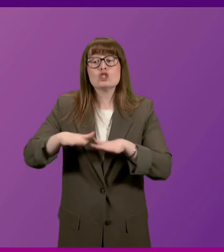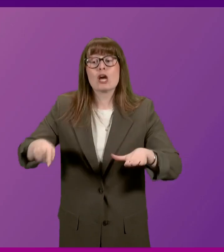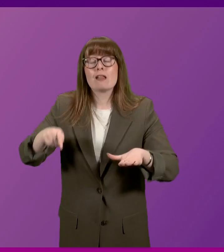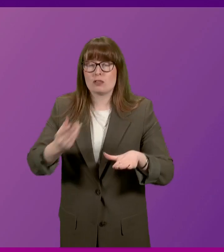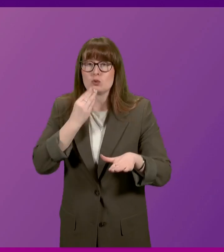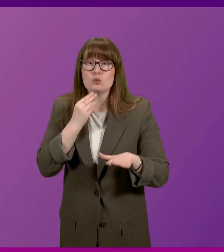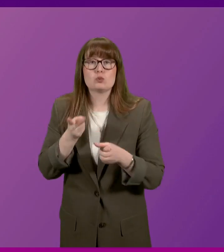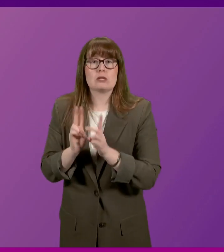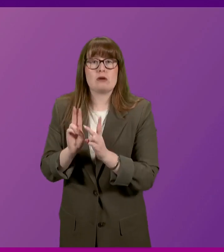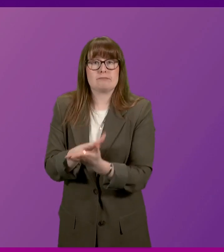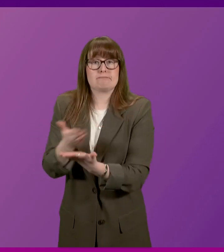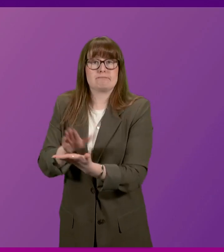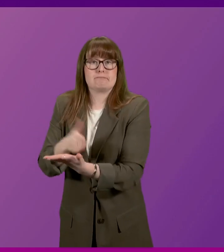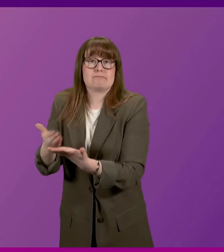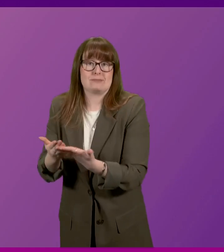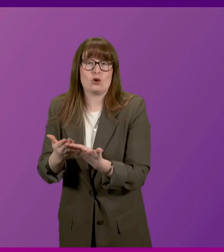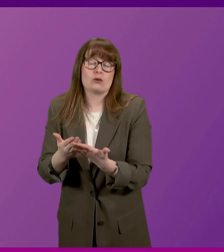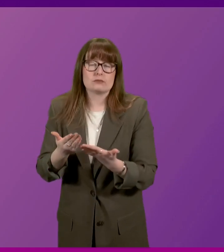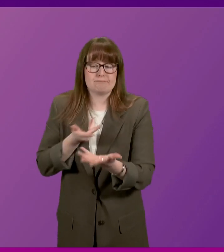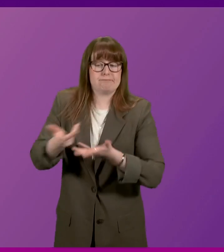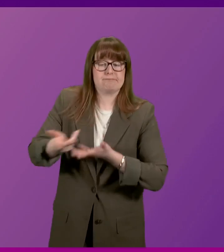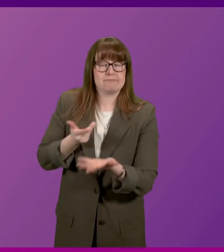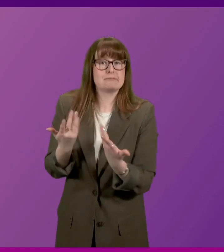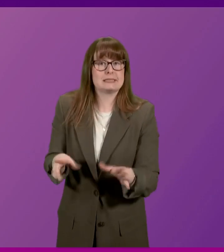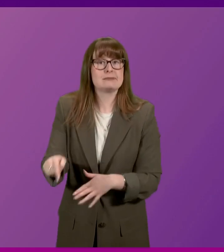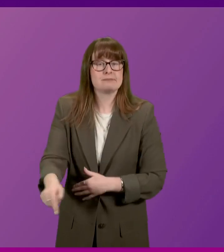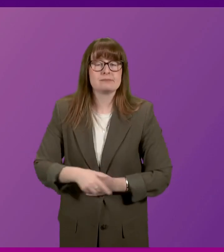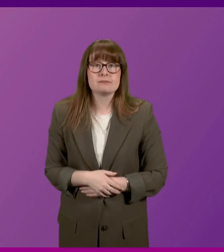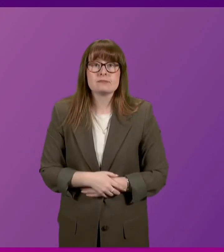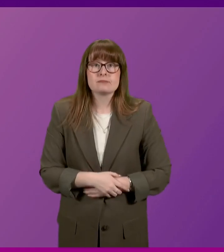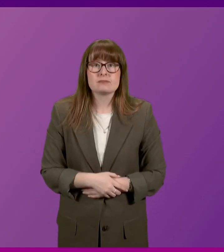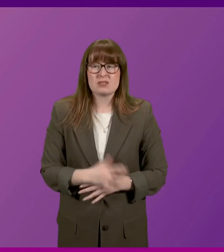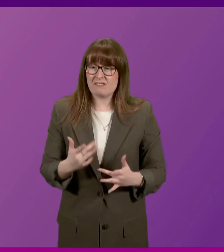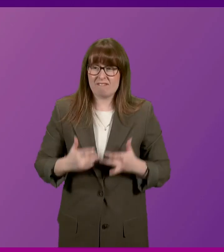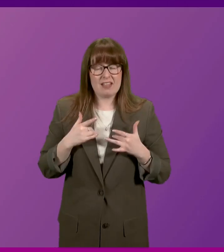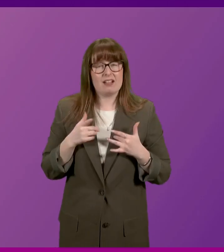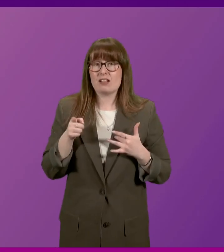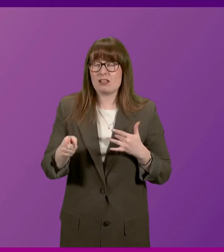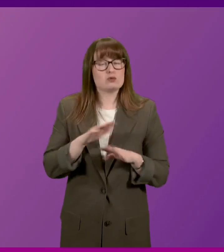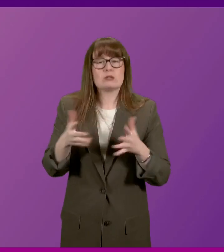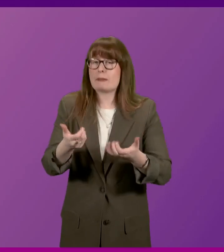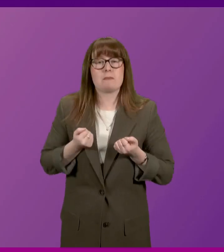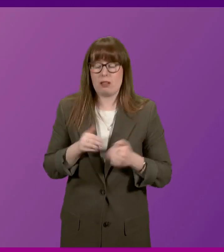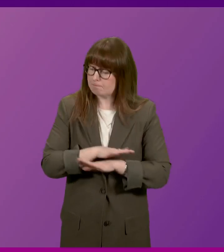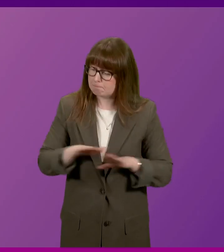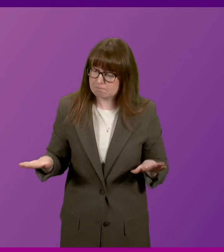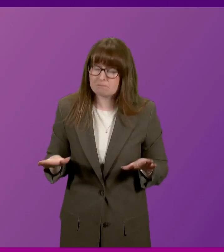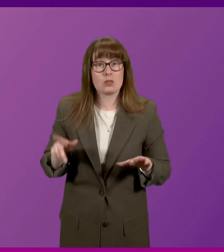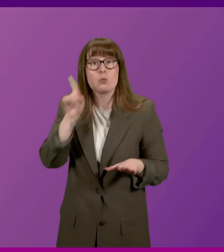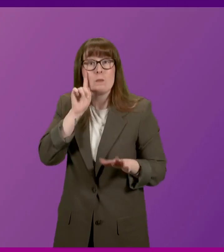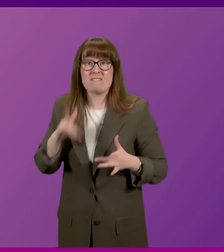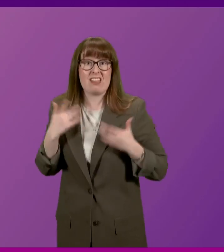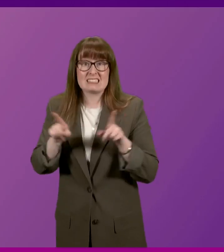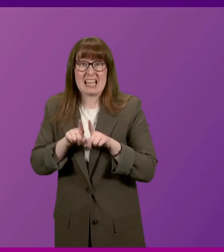an interpreter or a child language broker. And we feel it's fundamentally unacceptable, as did the women